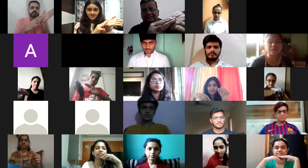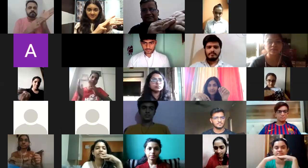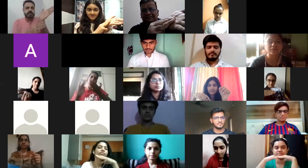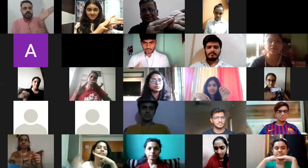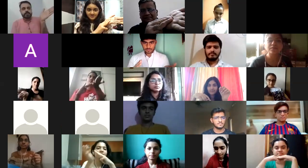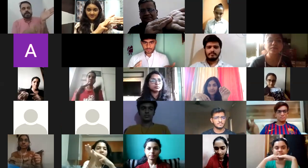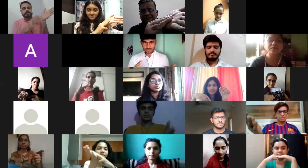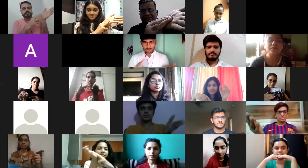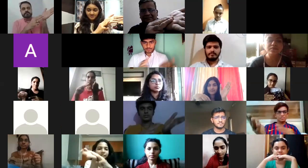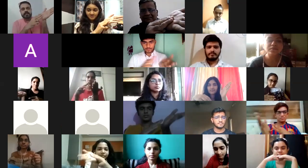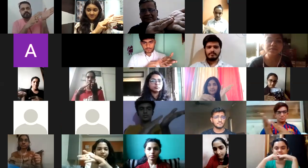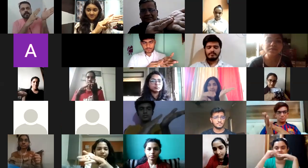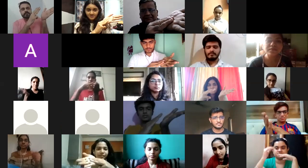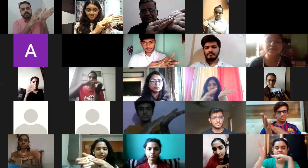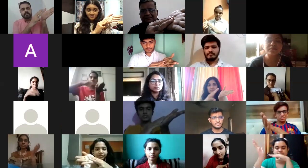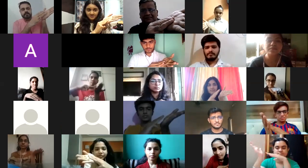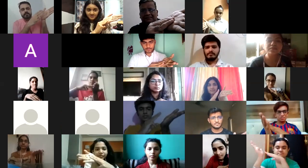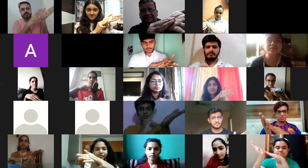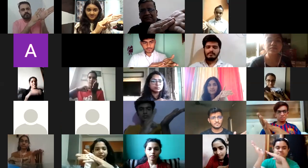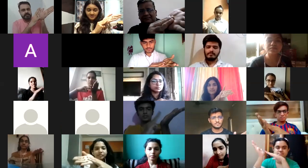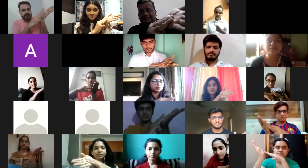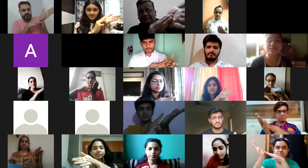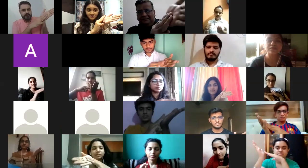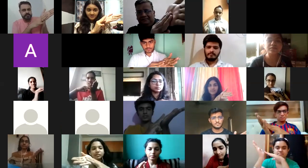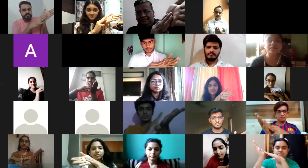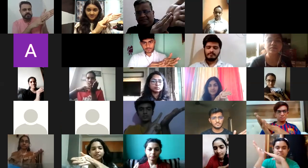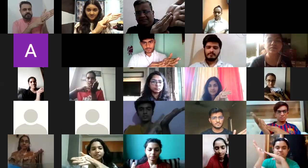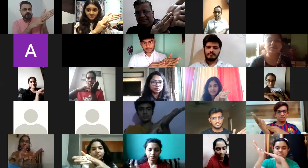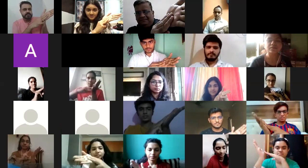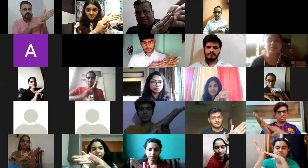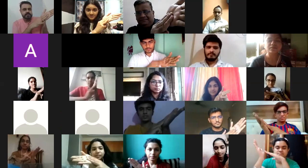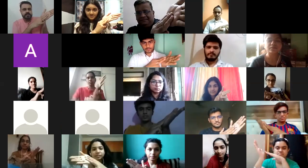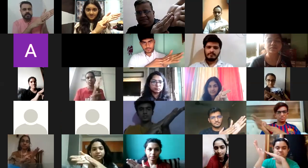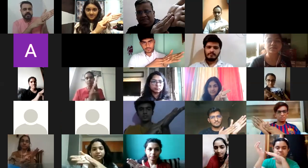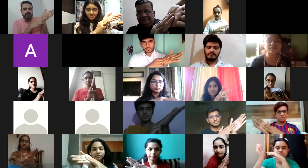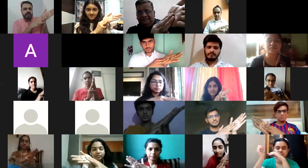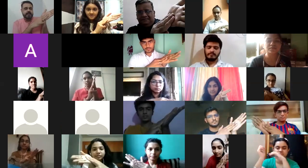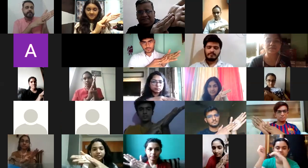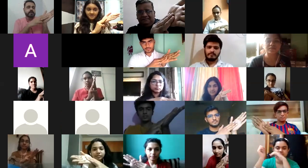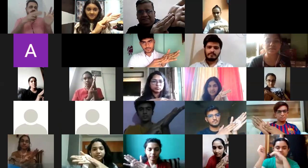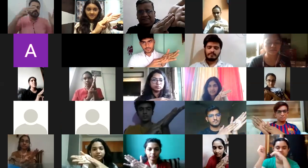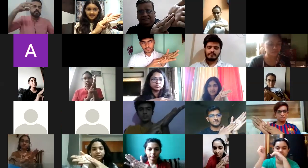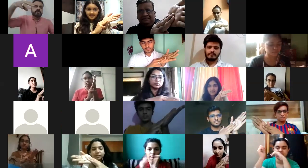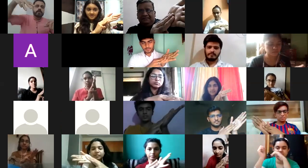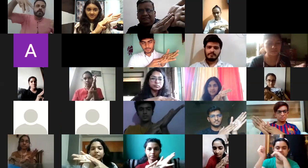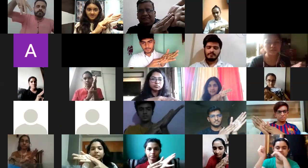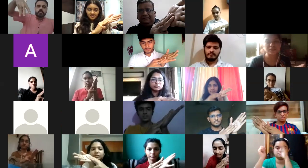Take your palm, left palm, and with 3 fingers. M, because see, if you look at